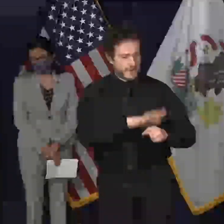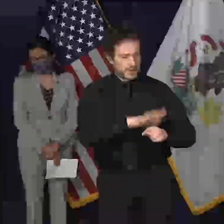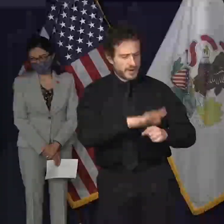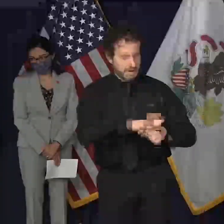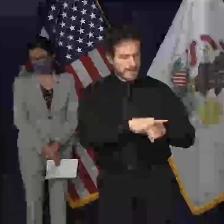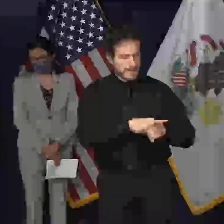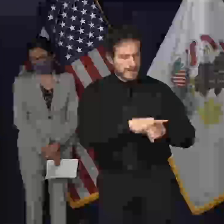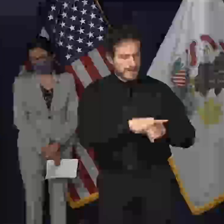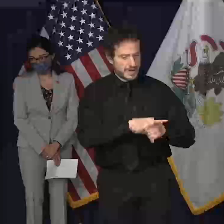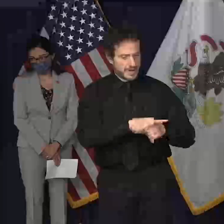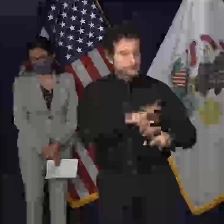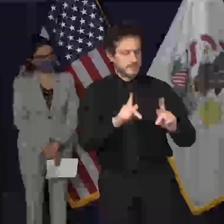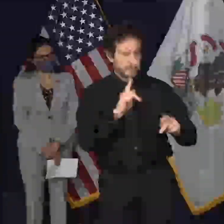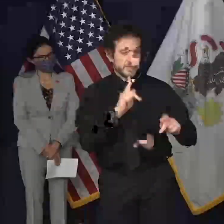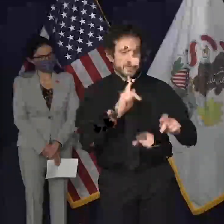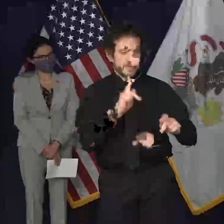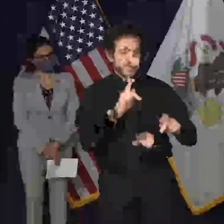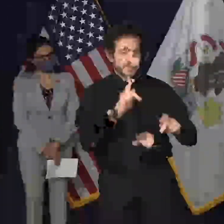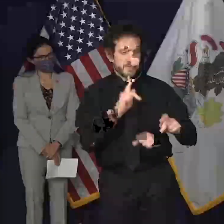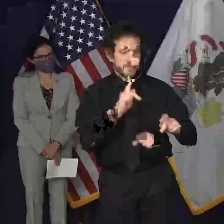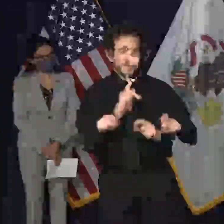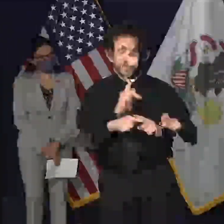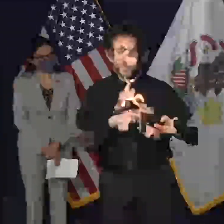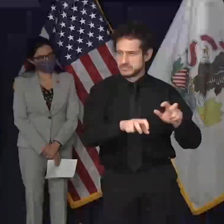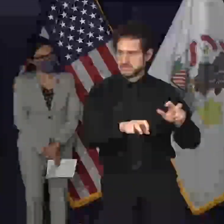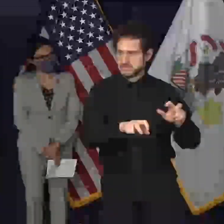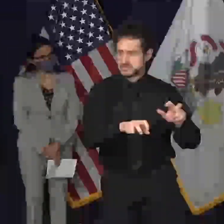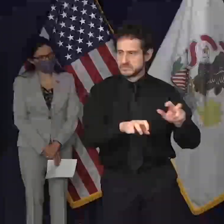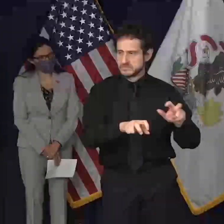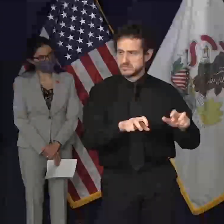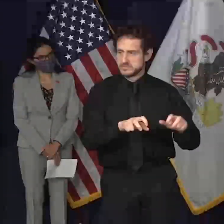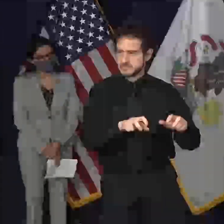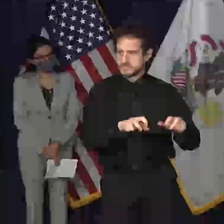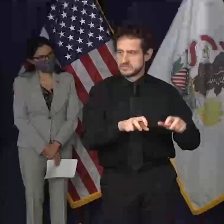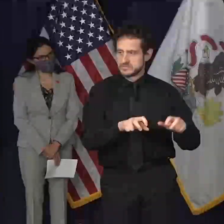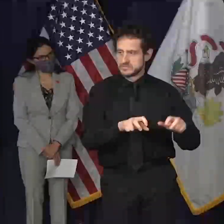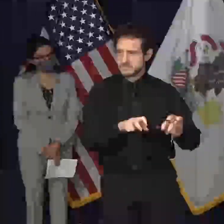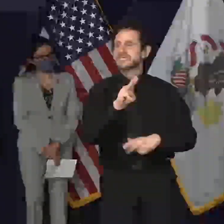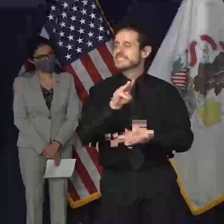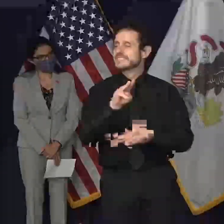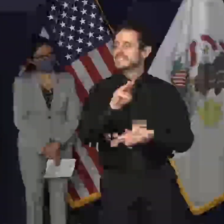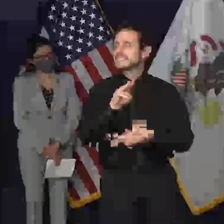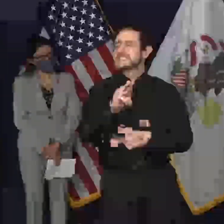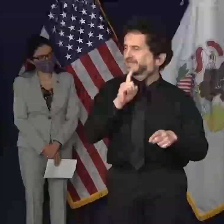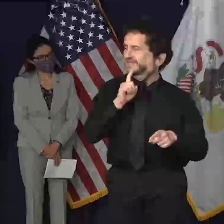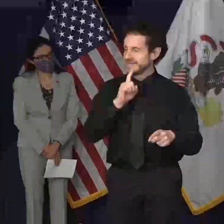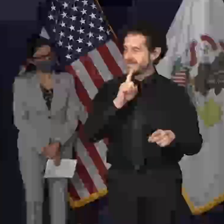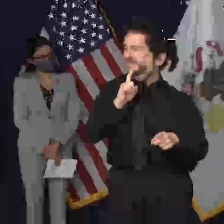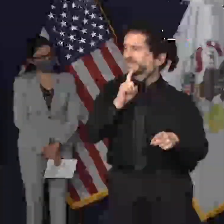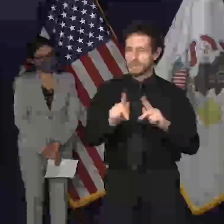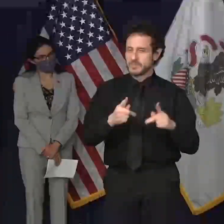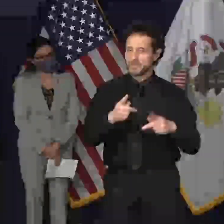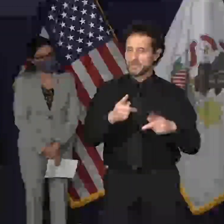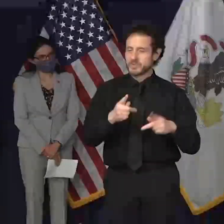comment? I really can't. I'm not sure what the circumstances are that are requiring that.